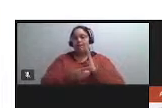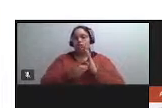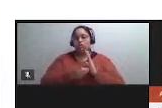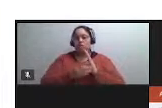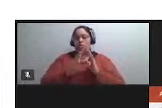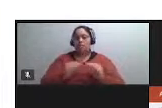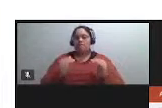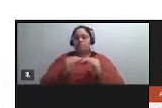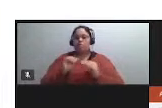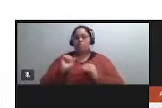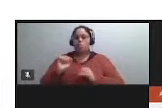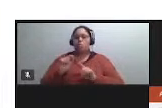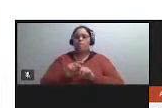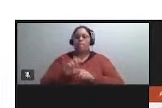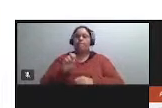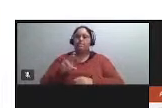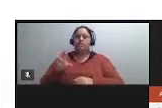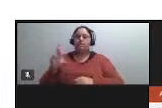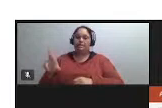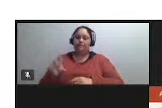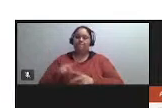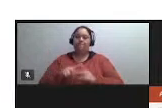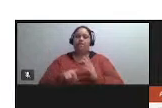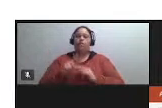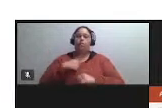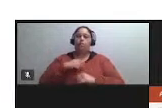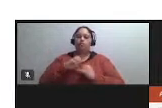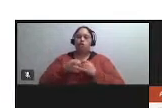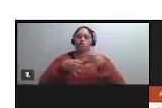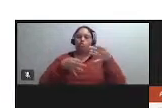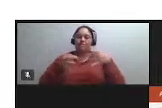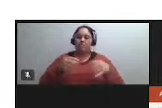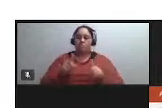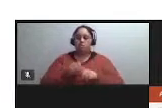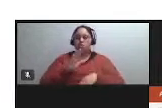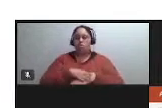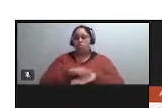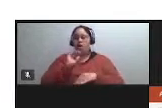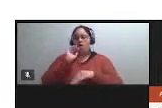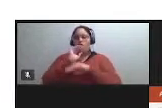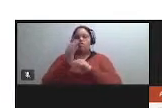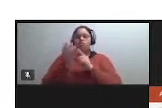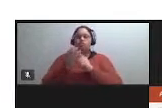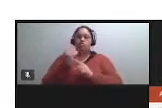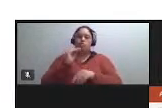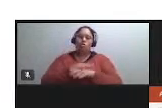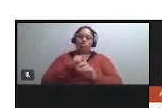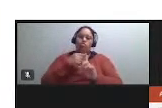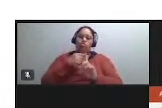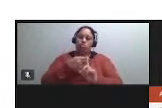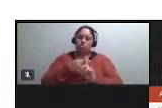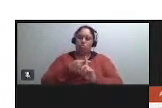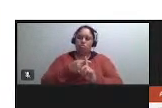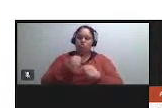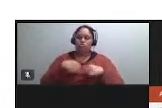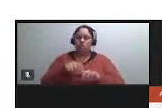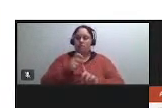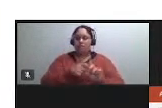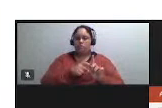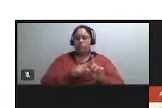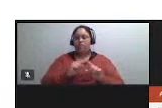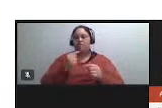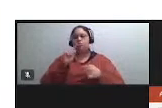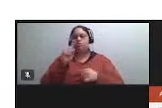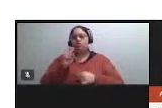platform is also Mr. Retief, and then we'll try to give an explanation on the overachievement on targets. Chairperson, there was the